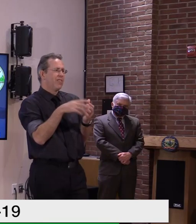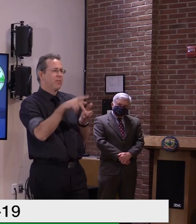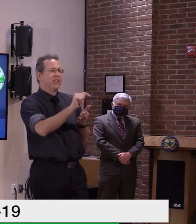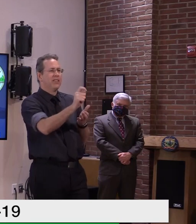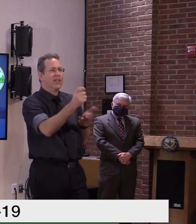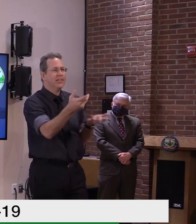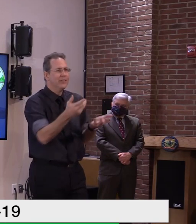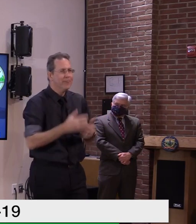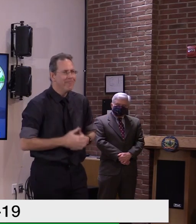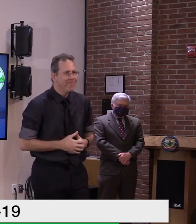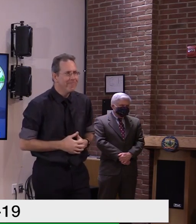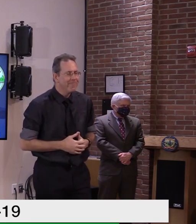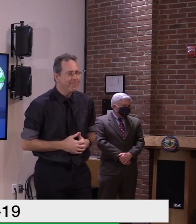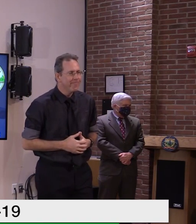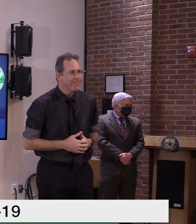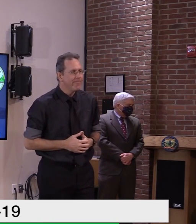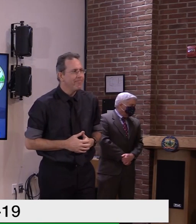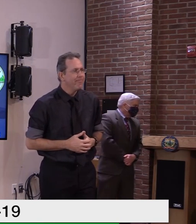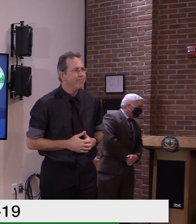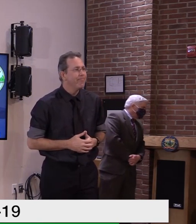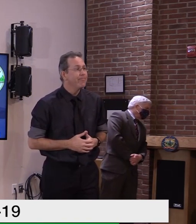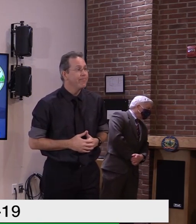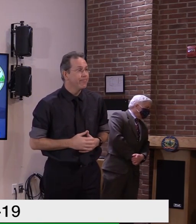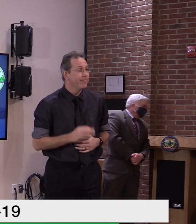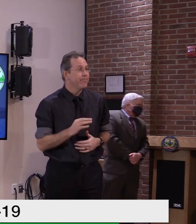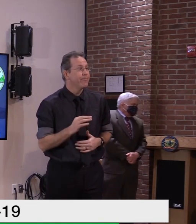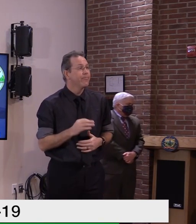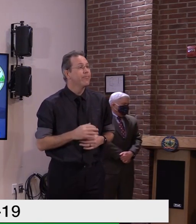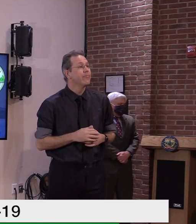Steve, NEK-TV?